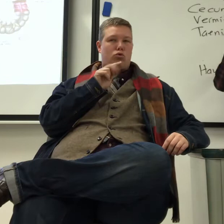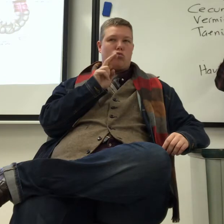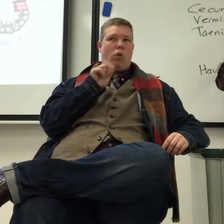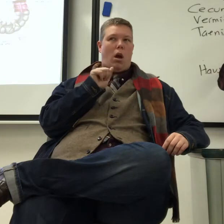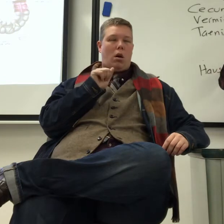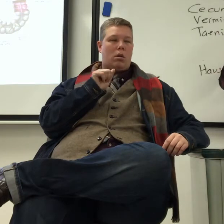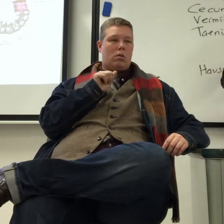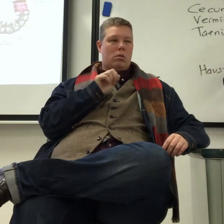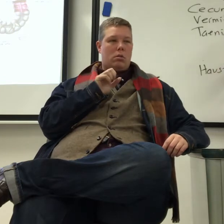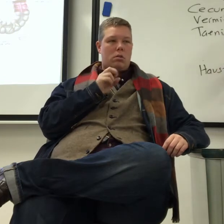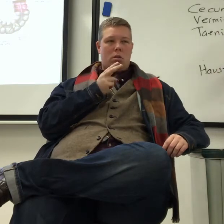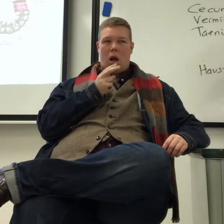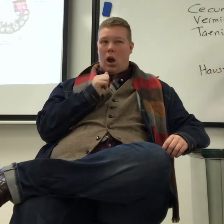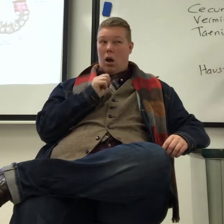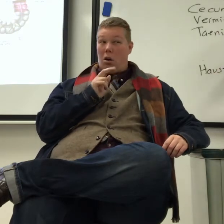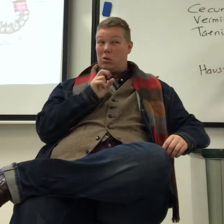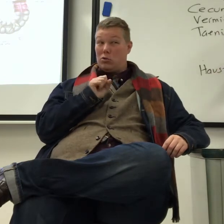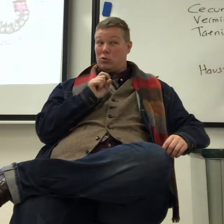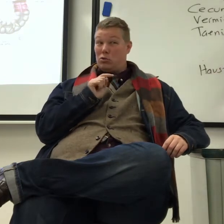Haustra.